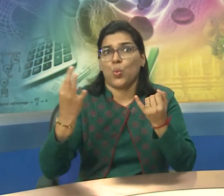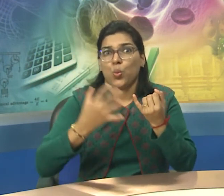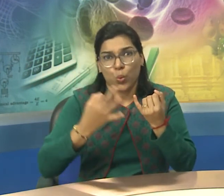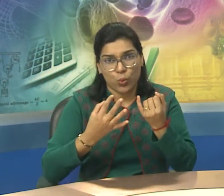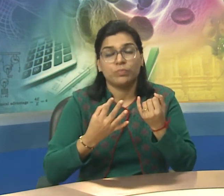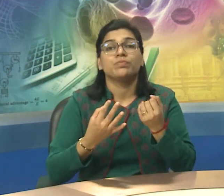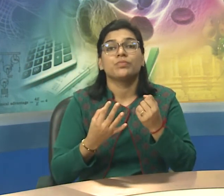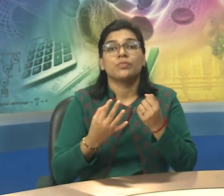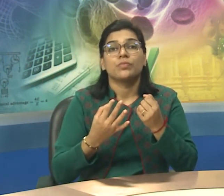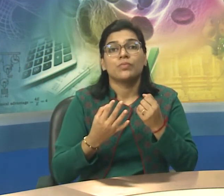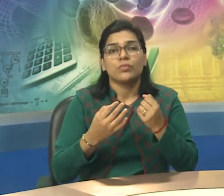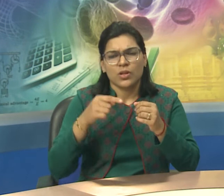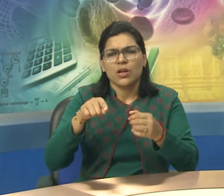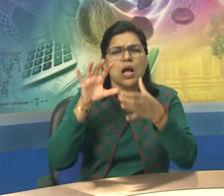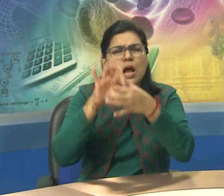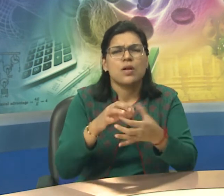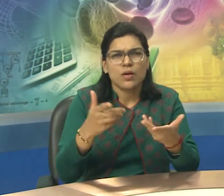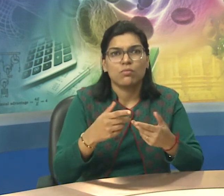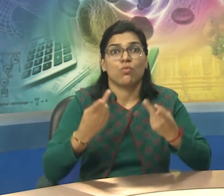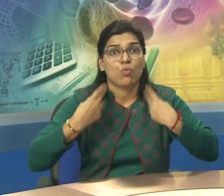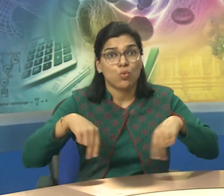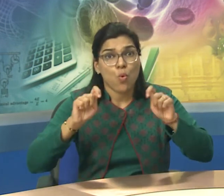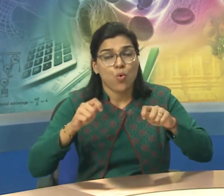employees in the area